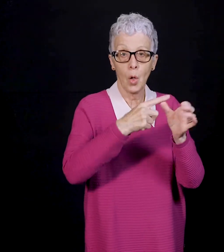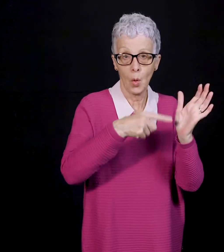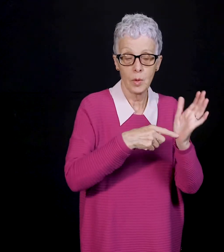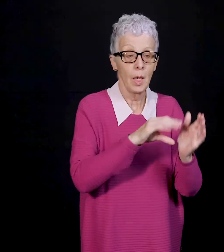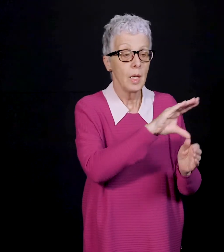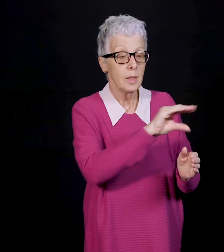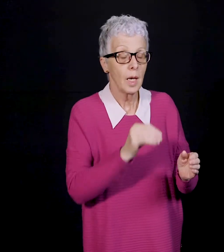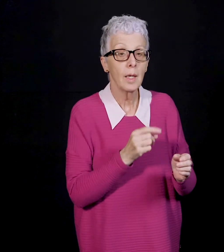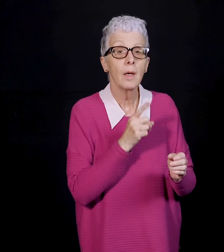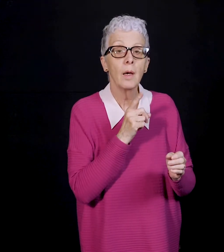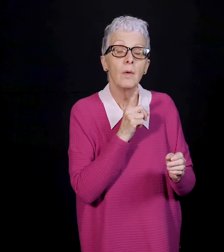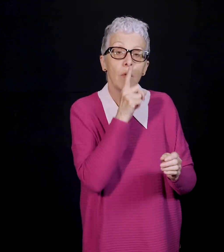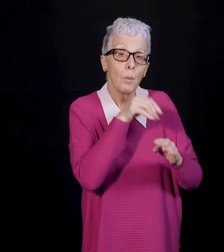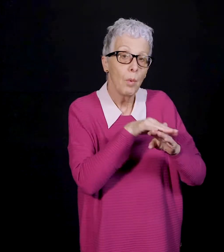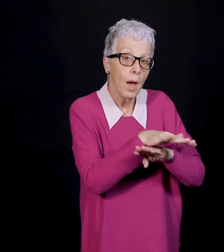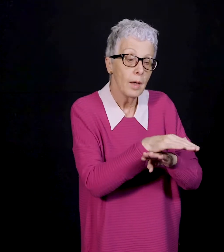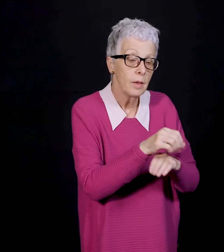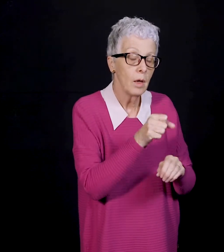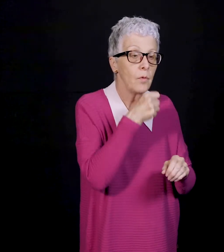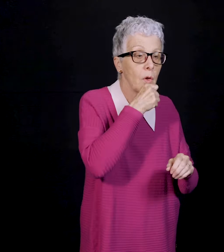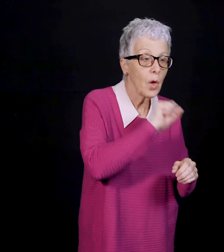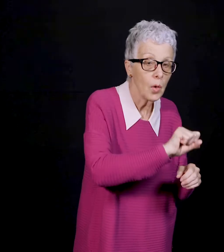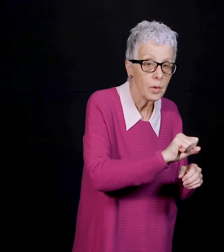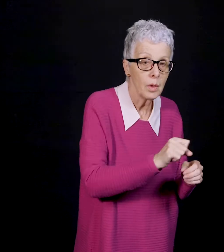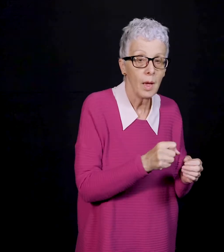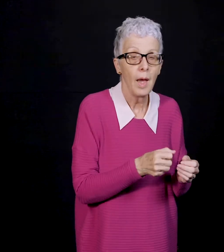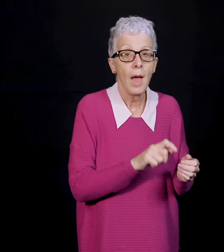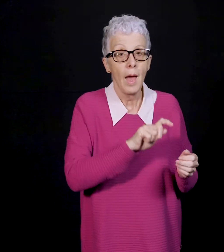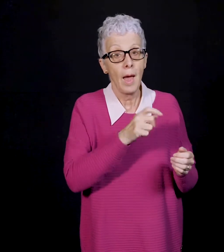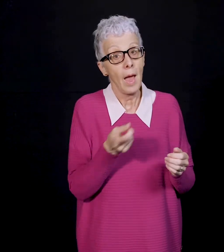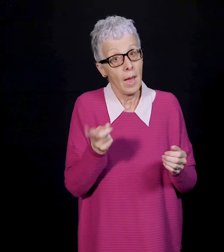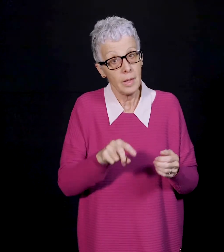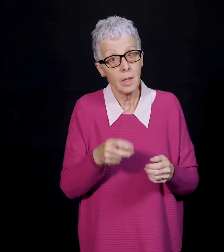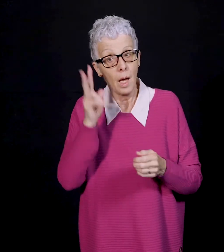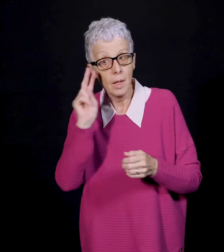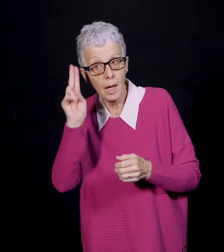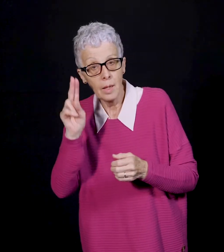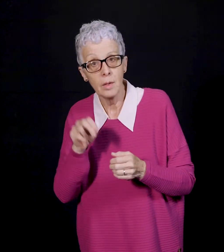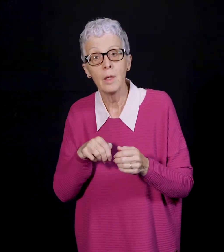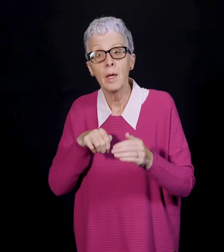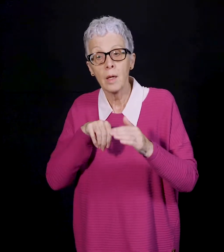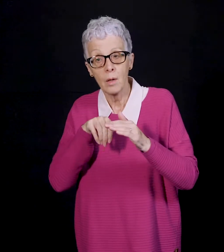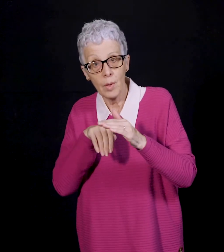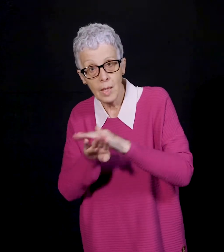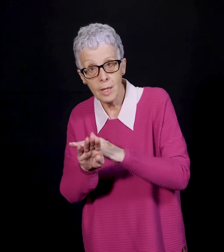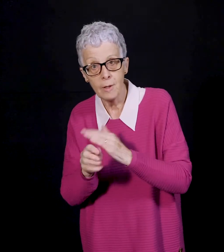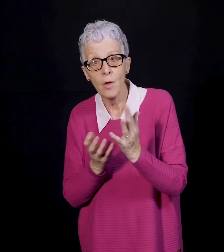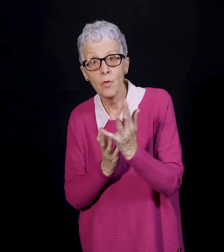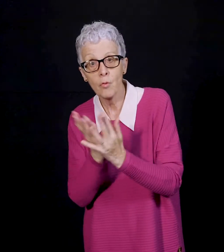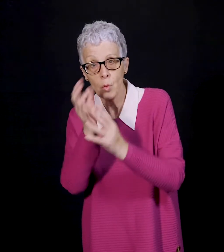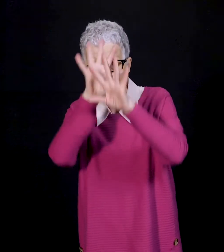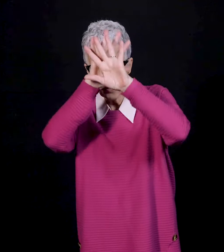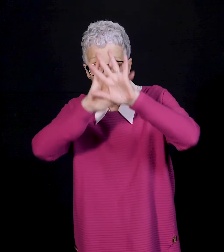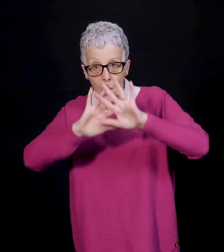of the goat that he sacrificed for the sins of Israel, and he would then enter in again, and he would go back in to the holy place,